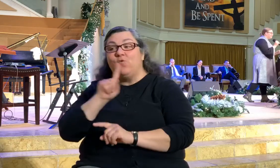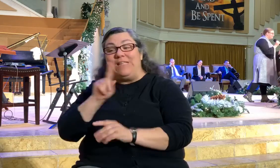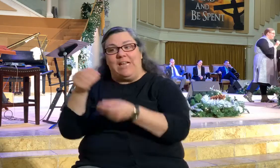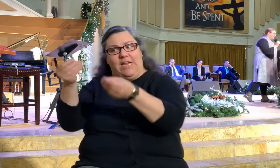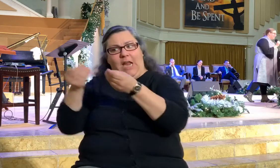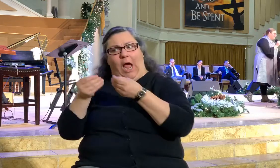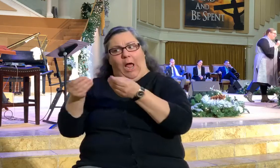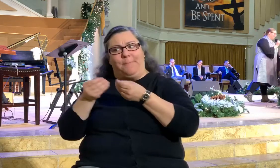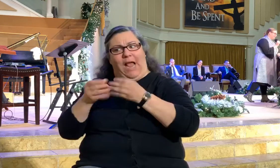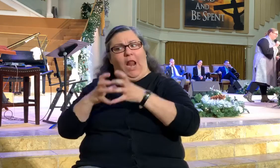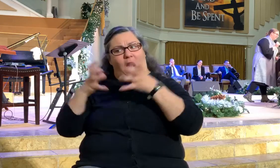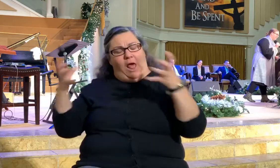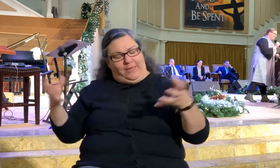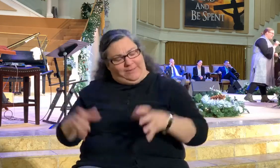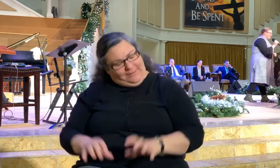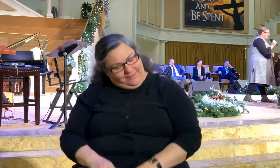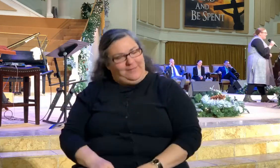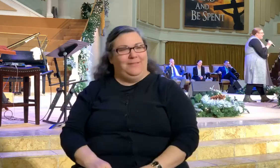that class.